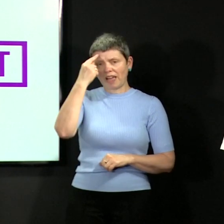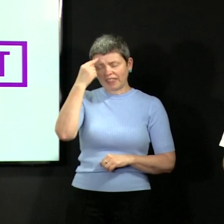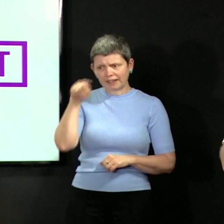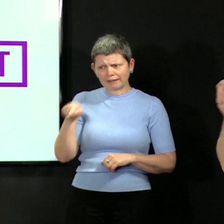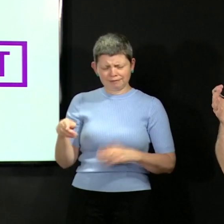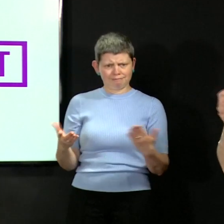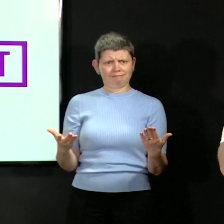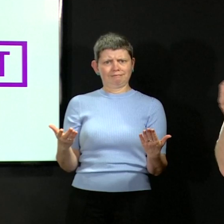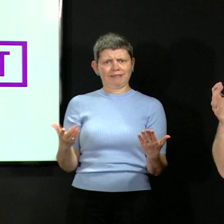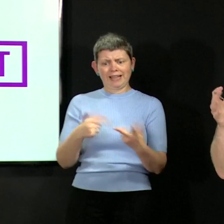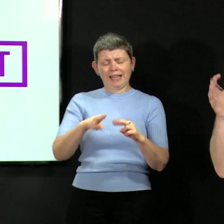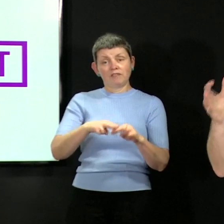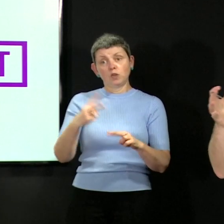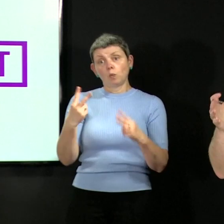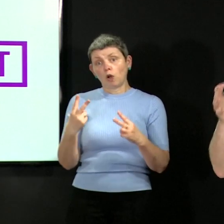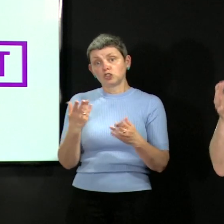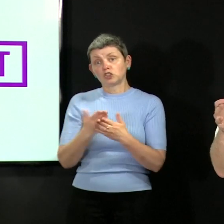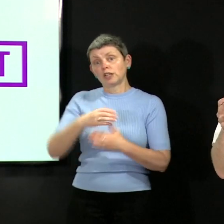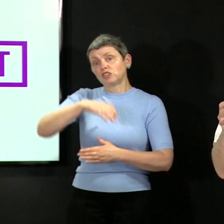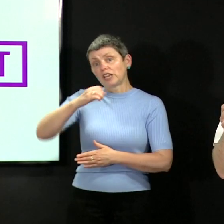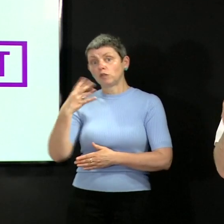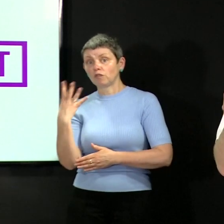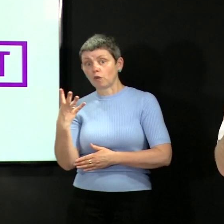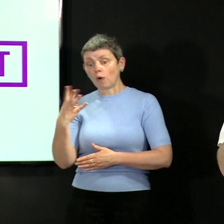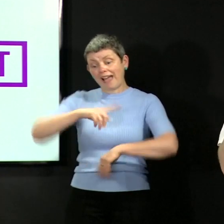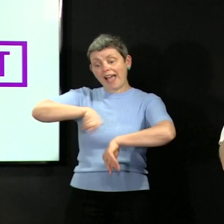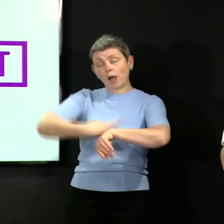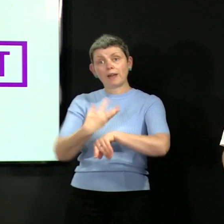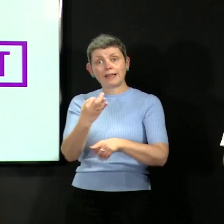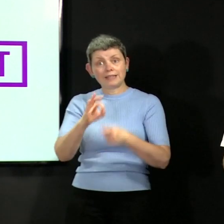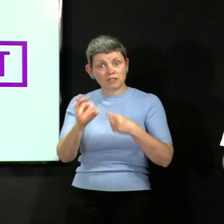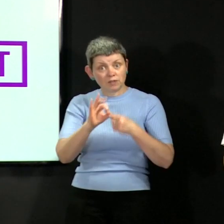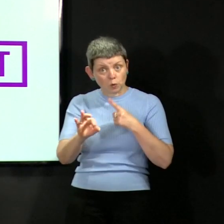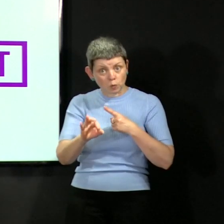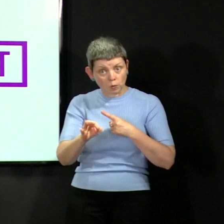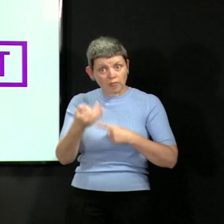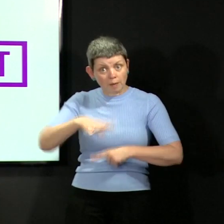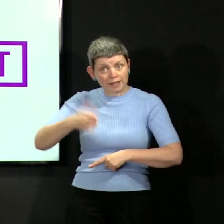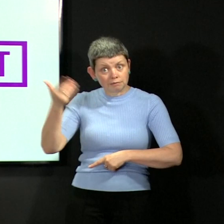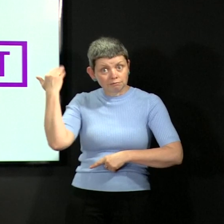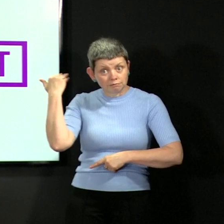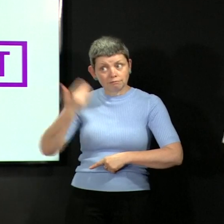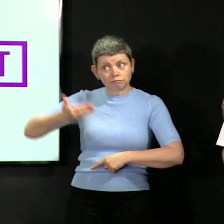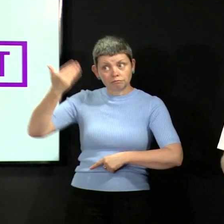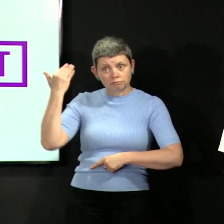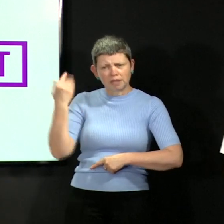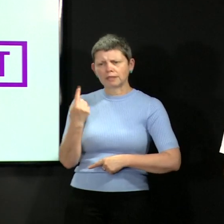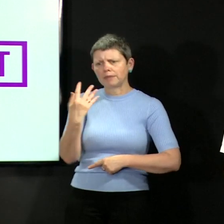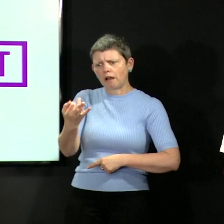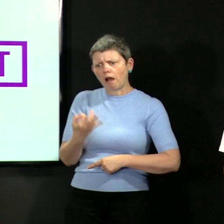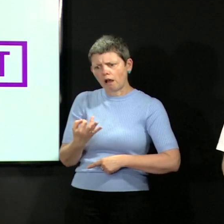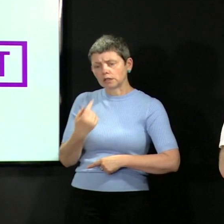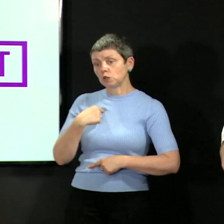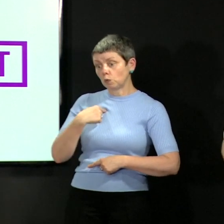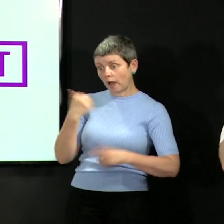describes. And if you watch the whole Channel 4 hour interview that I gave, There was a moment when I was asked, do you agree with Sir